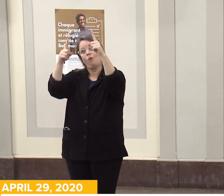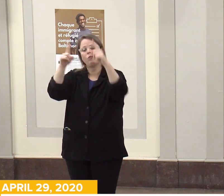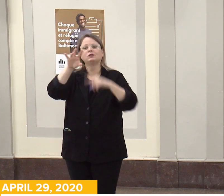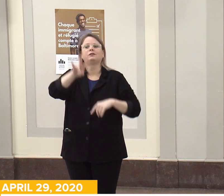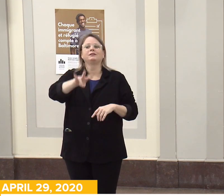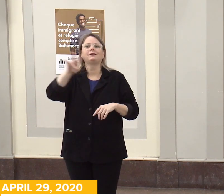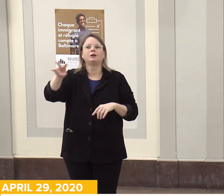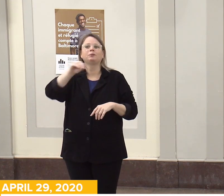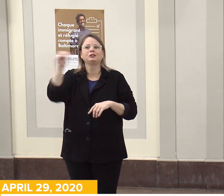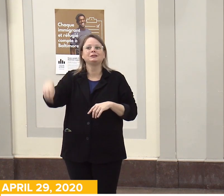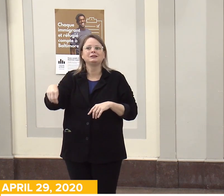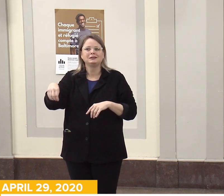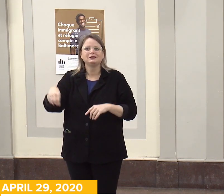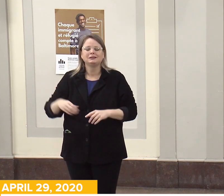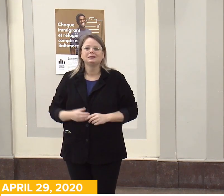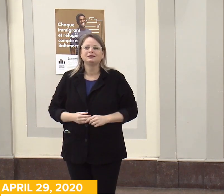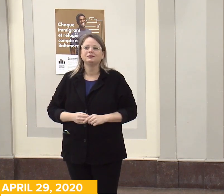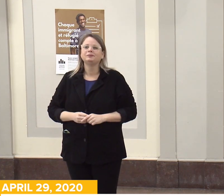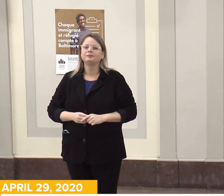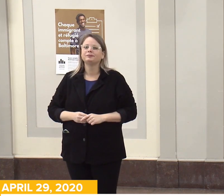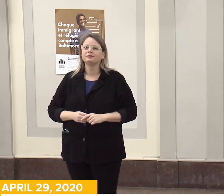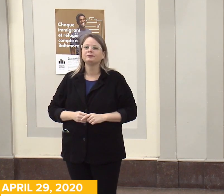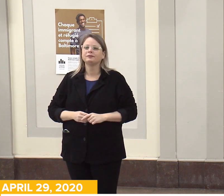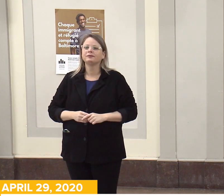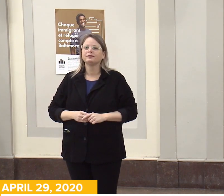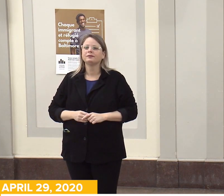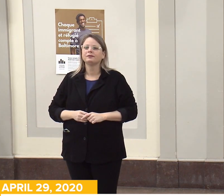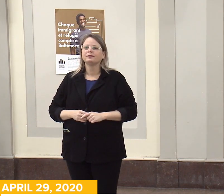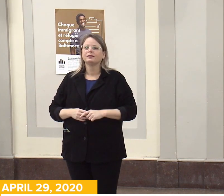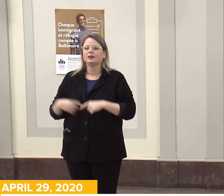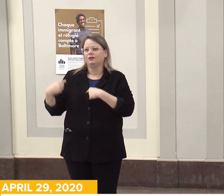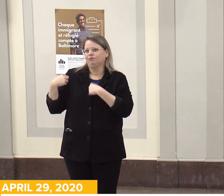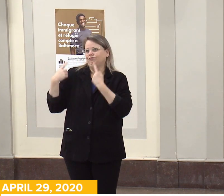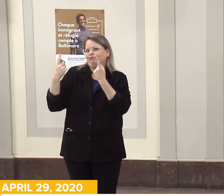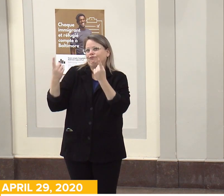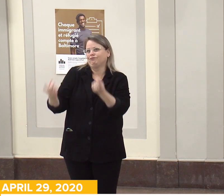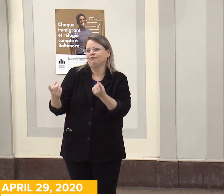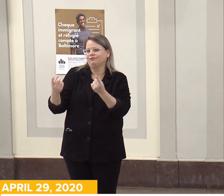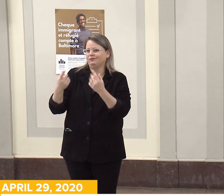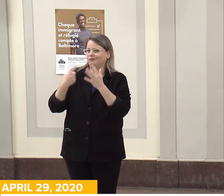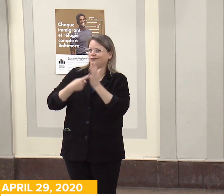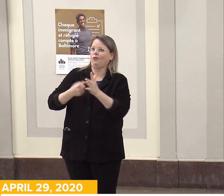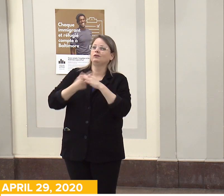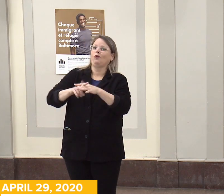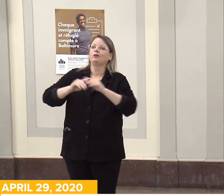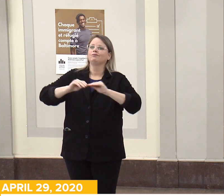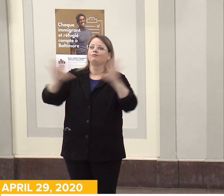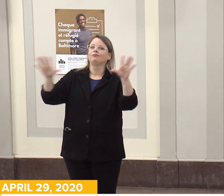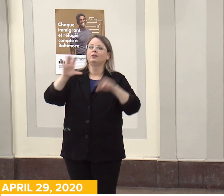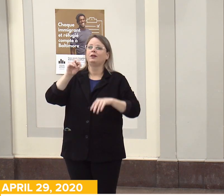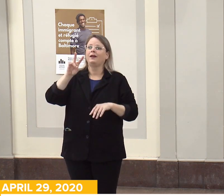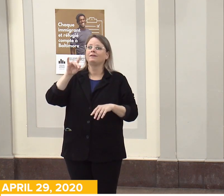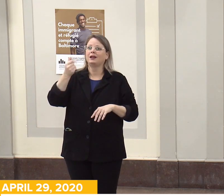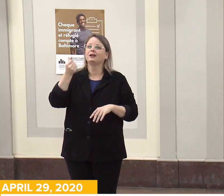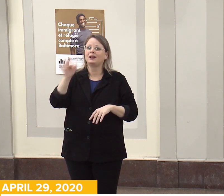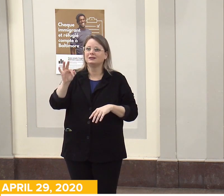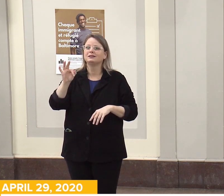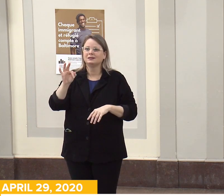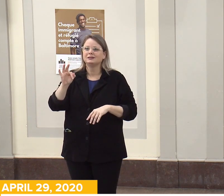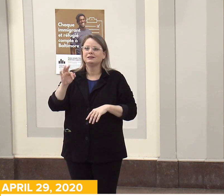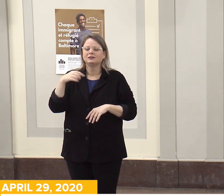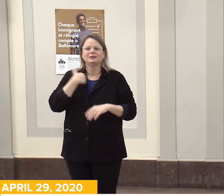Since the onset of COVID-19, the city has still been able to participate in a half dozen virtual events and town